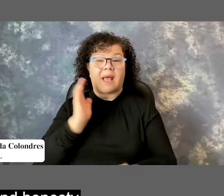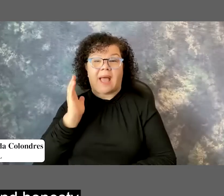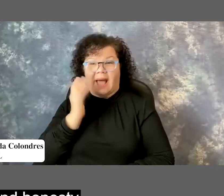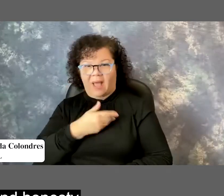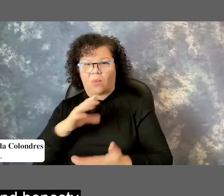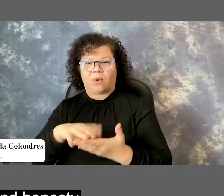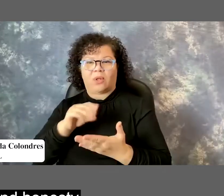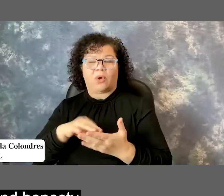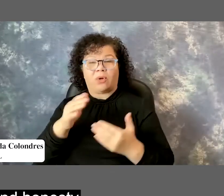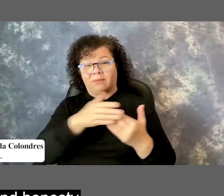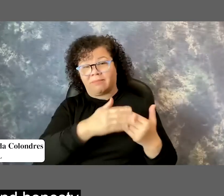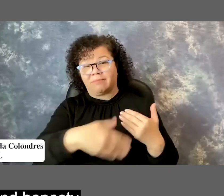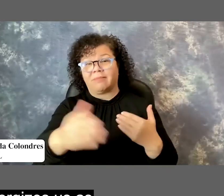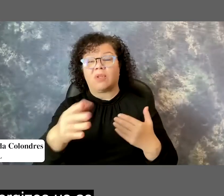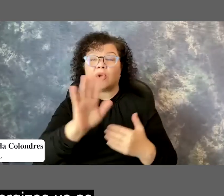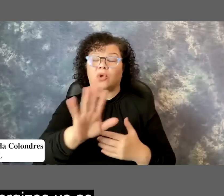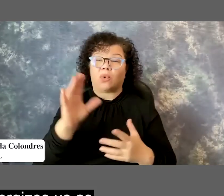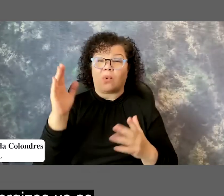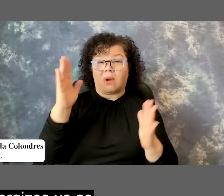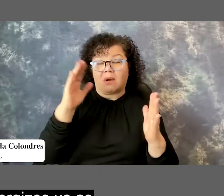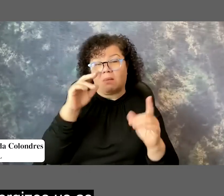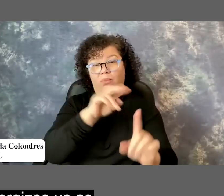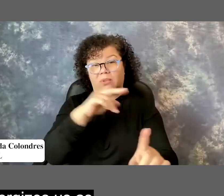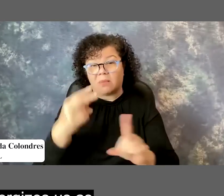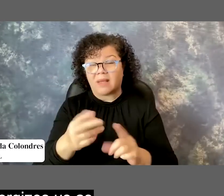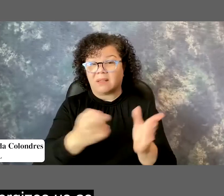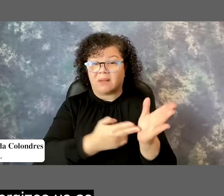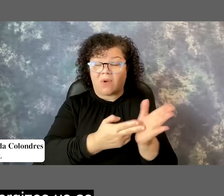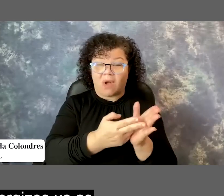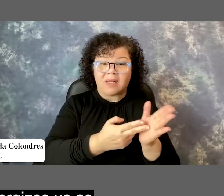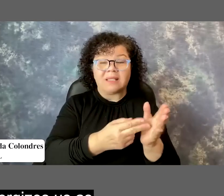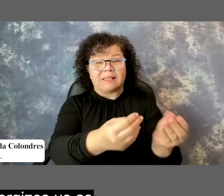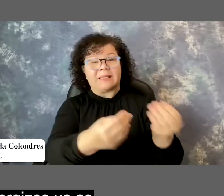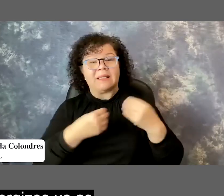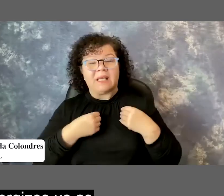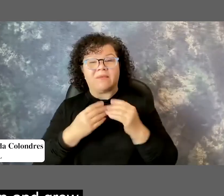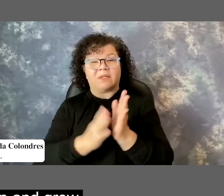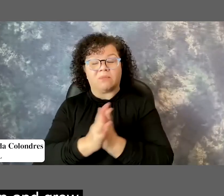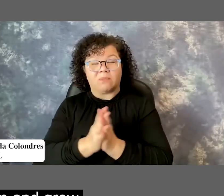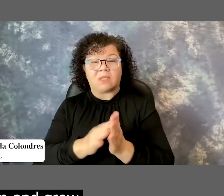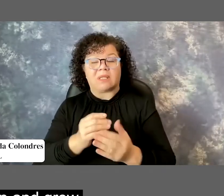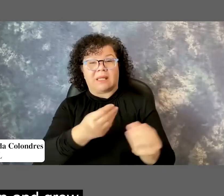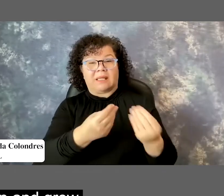come. Your perspective and honesty motivates us and energizes